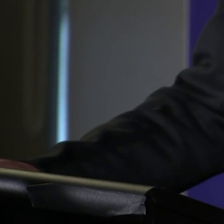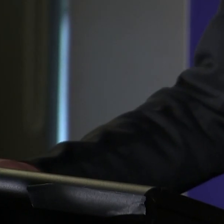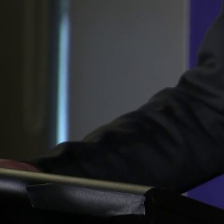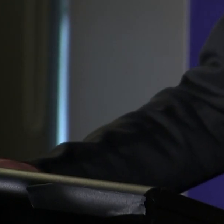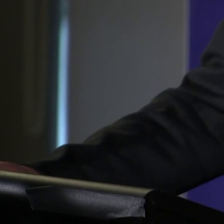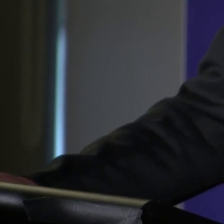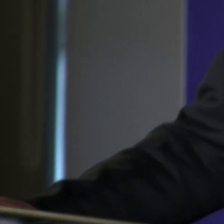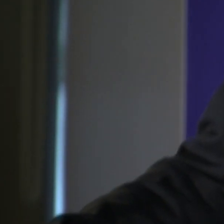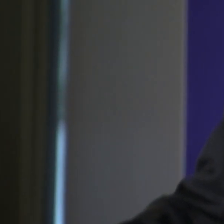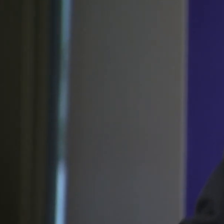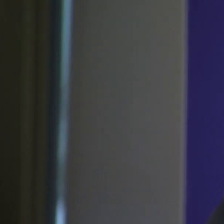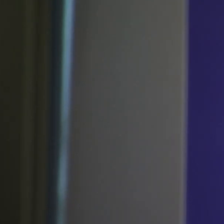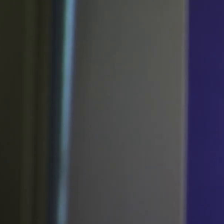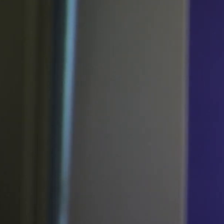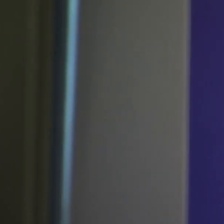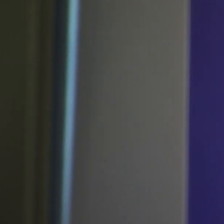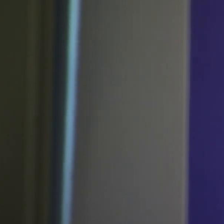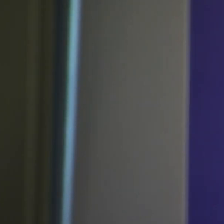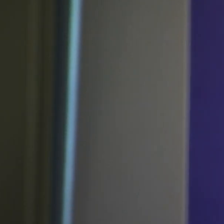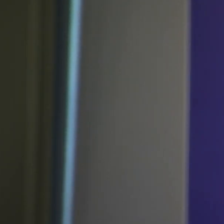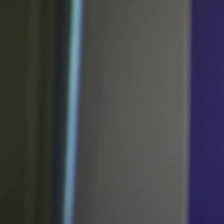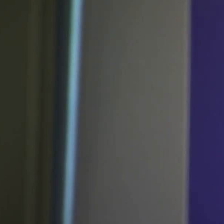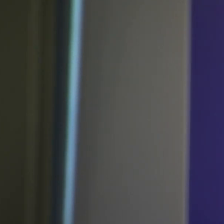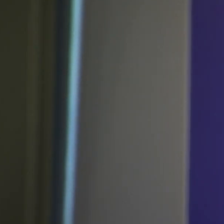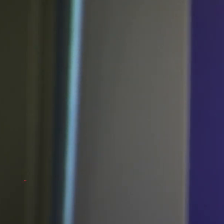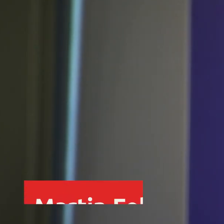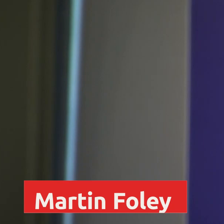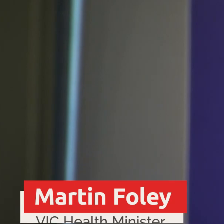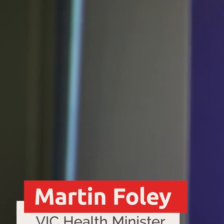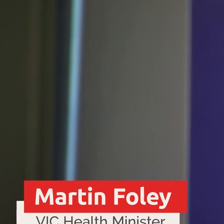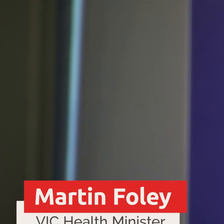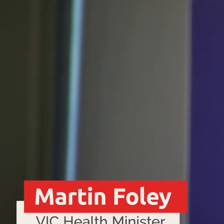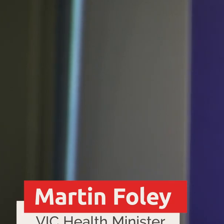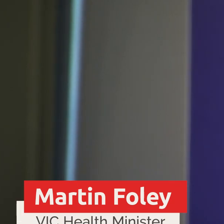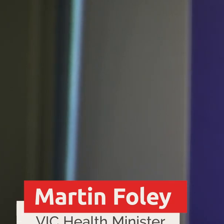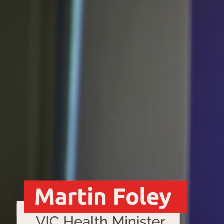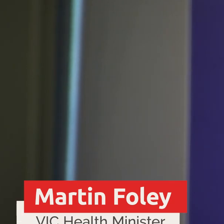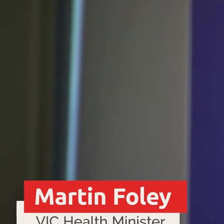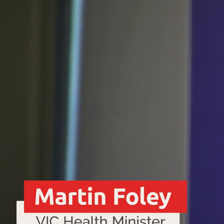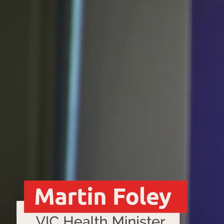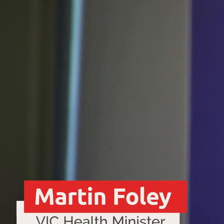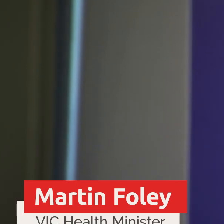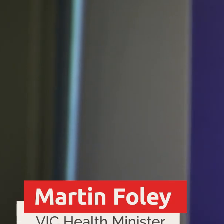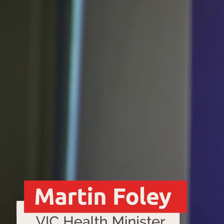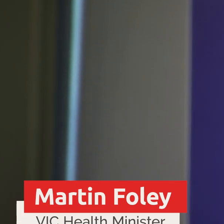There were 511 new cases of COVID-19. All except one were locally